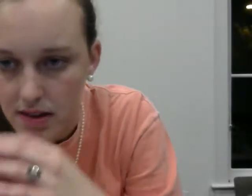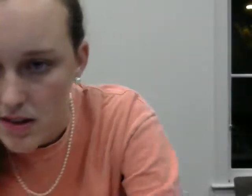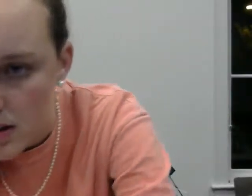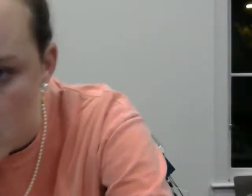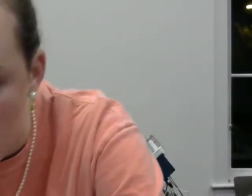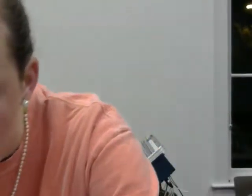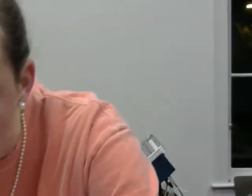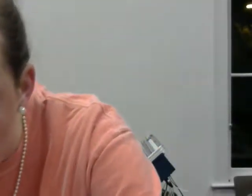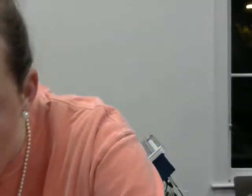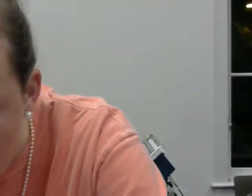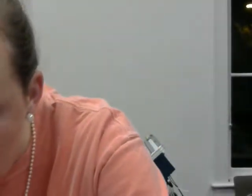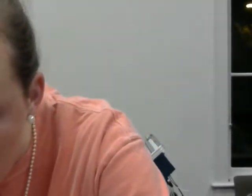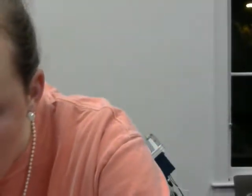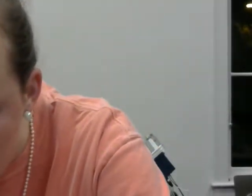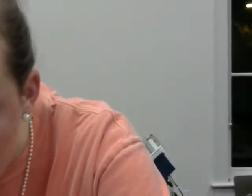I also am an incessant clicker, so